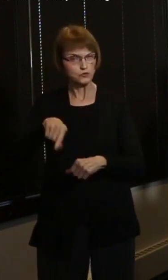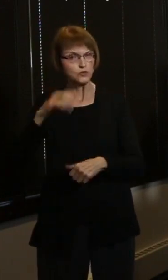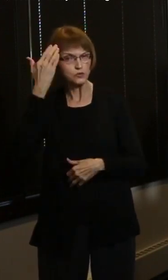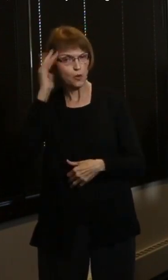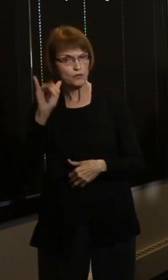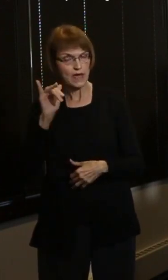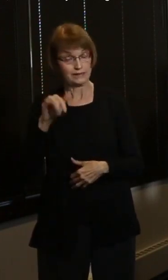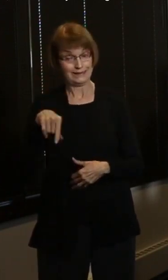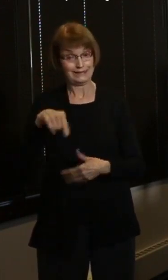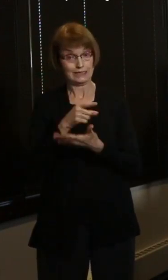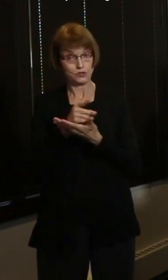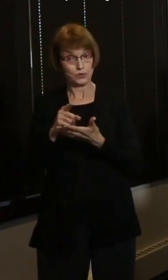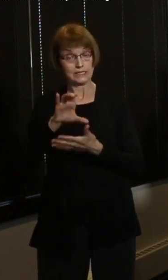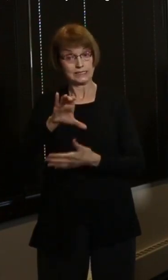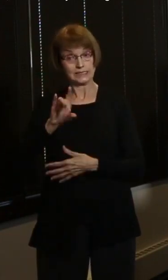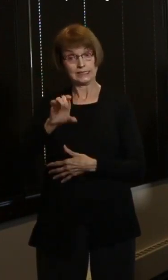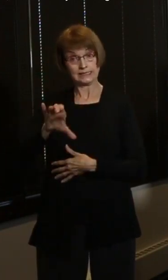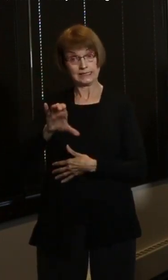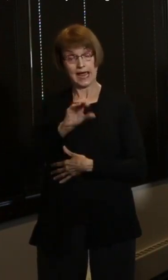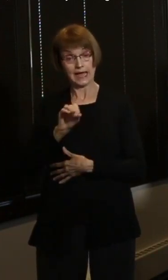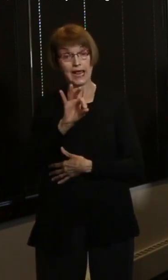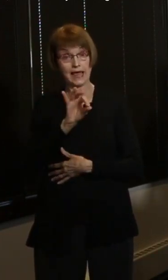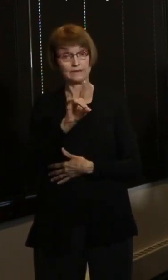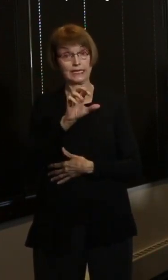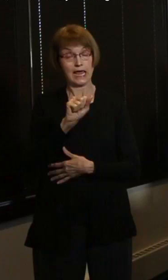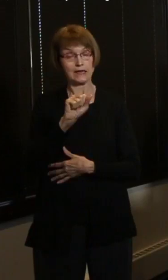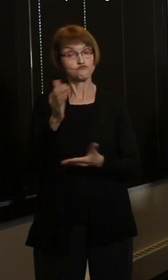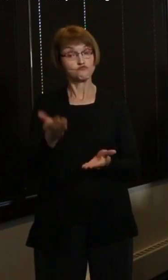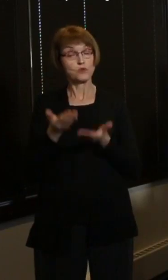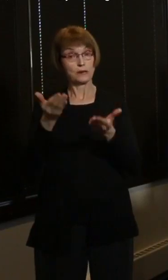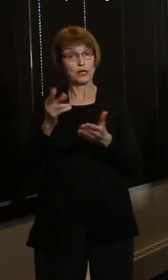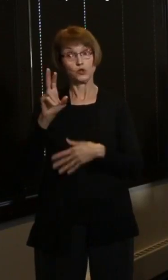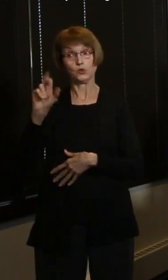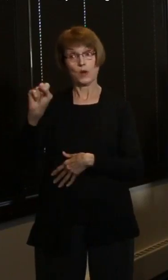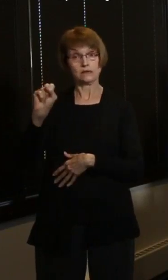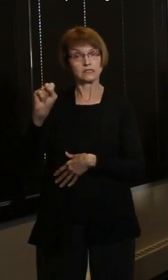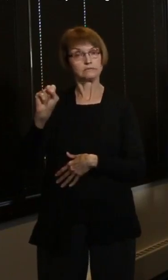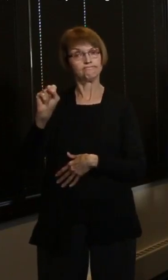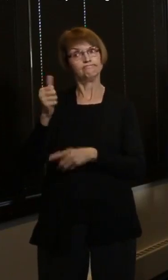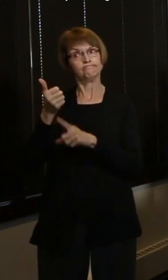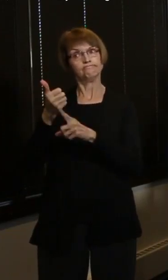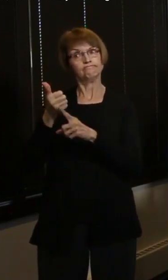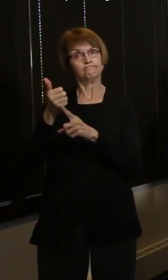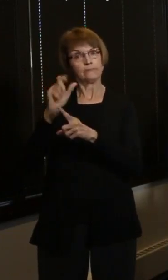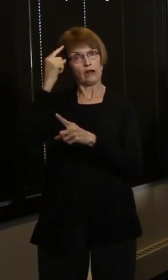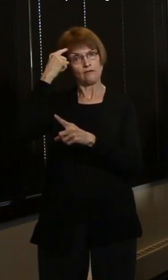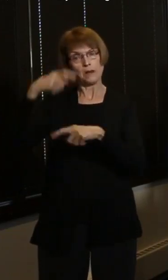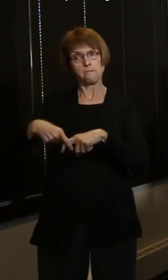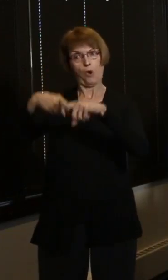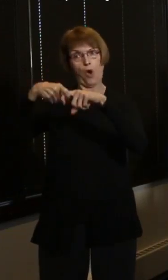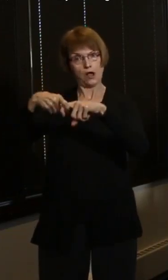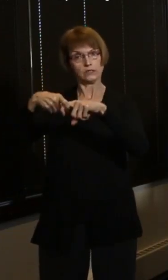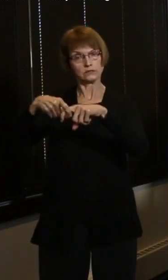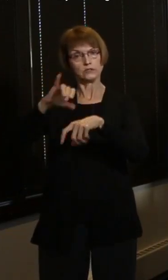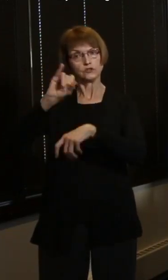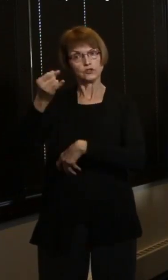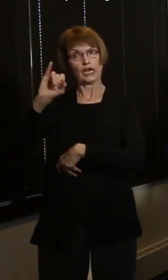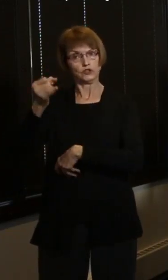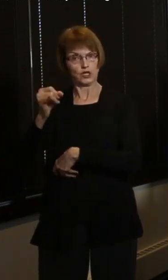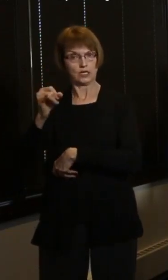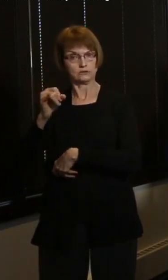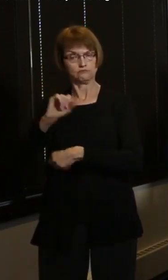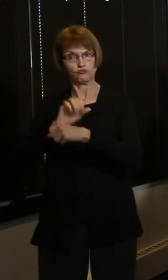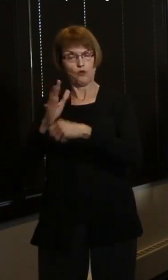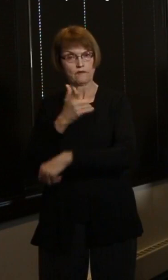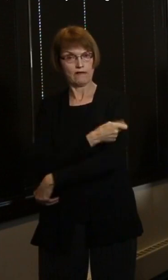this week the CDC and the FDA recommended that the U.S. pause the use of Johnson & Johnson's COVID